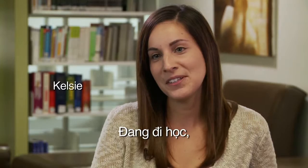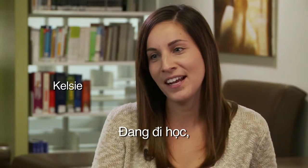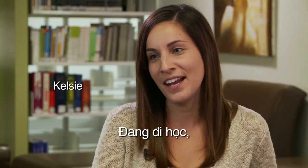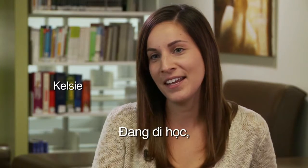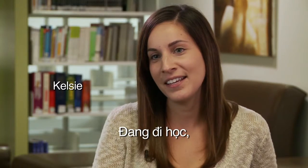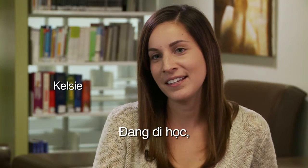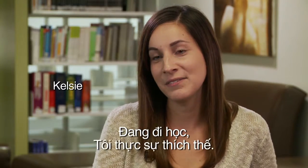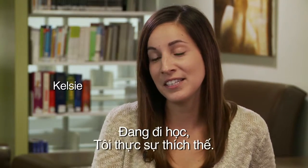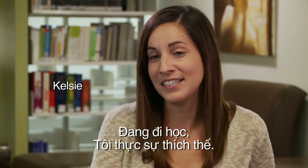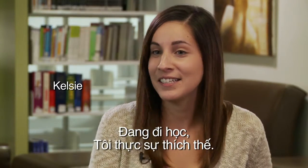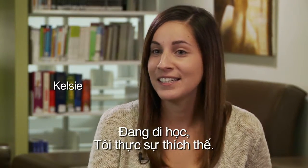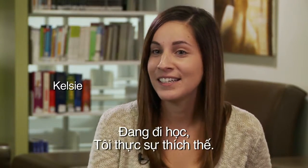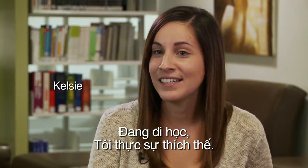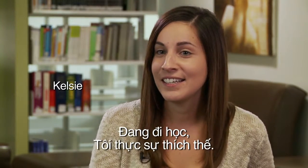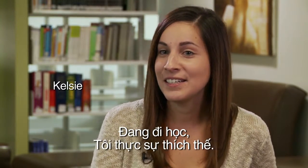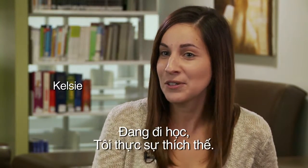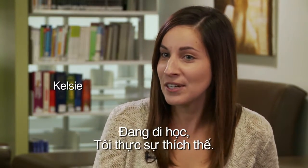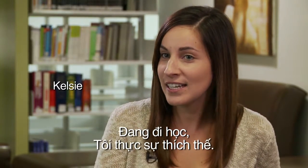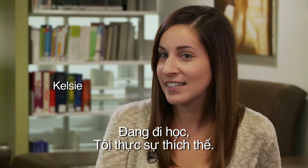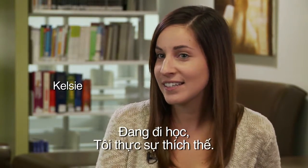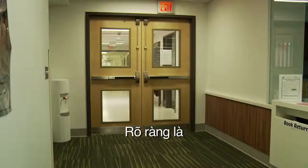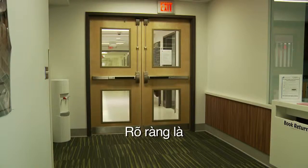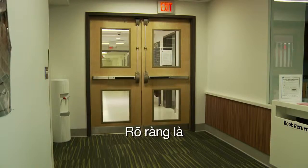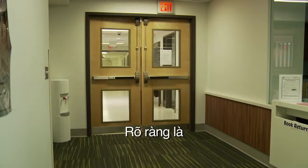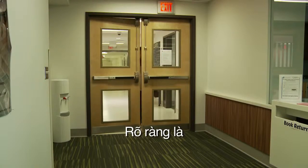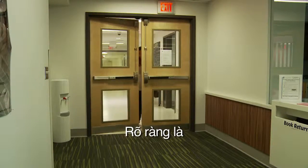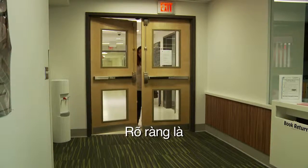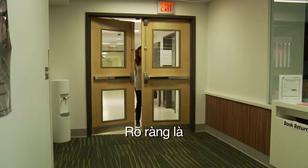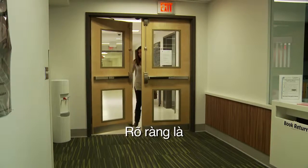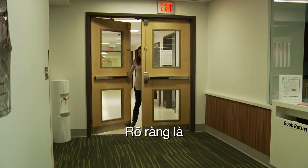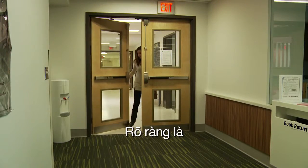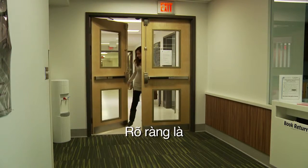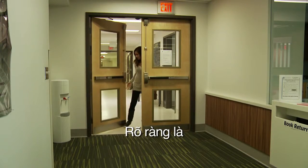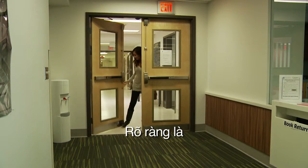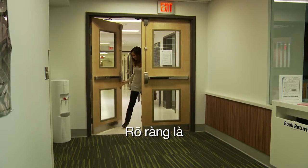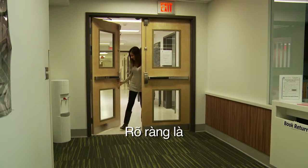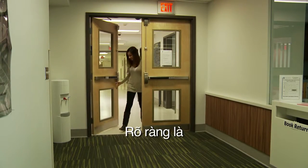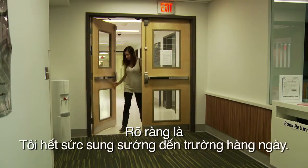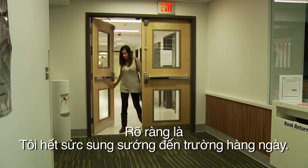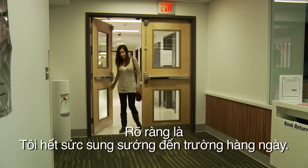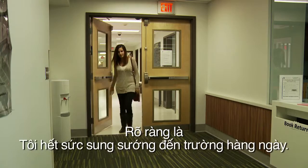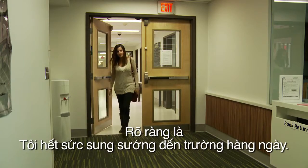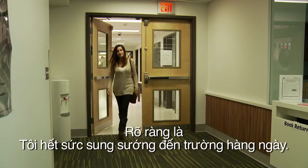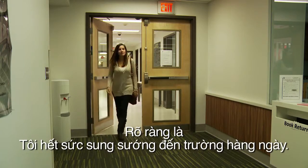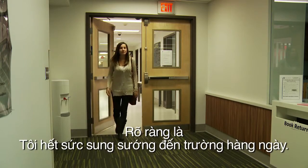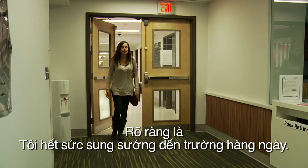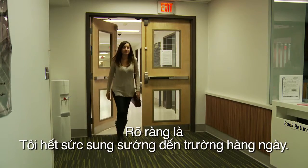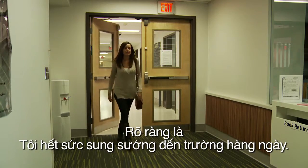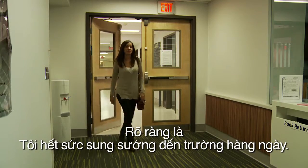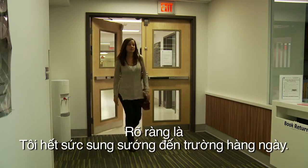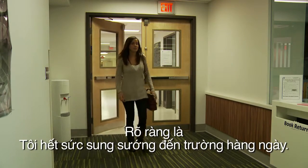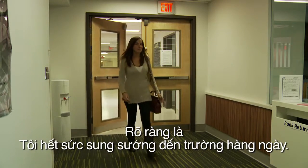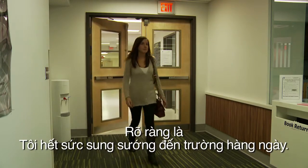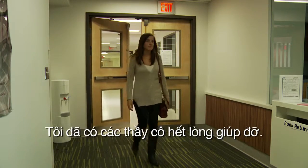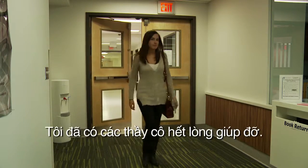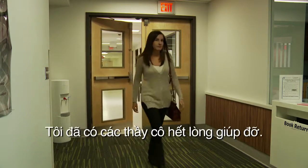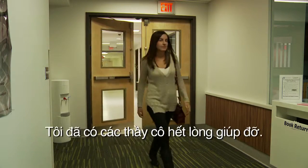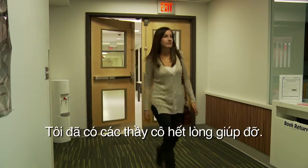I really enjoyed it. And it was, I was happy to go to school every day. I had